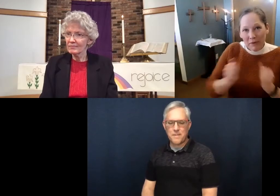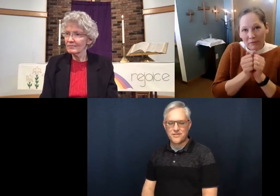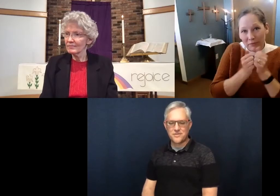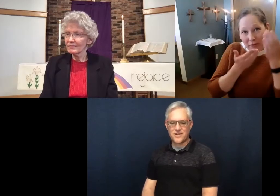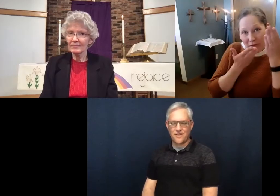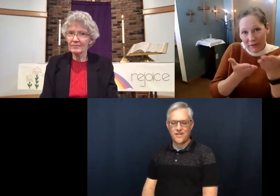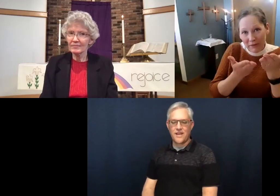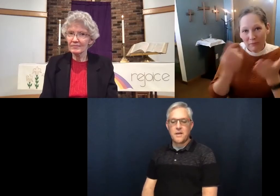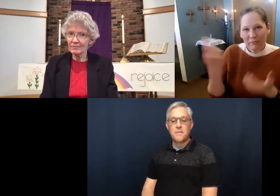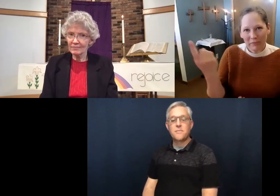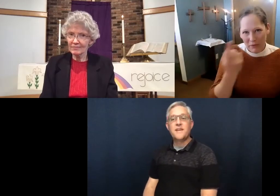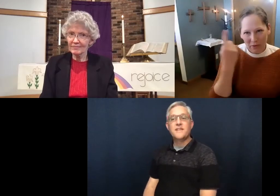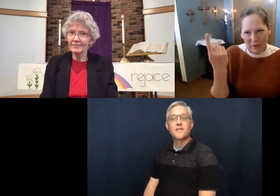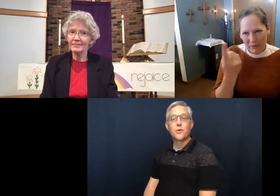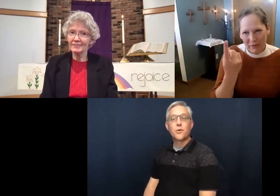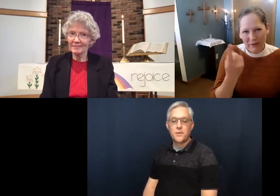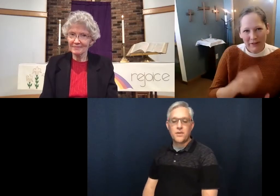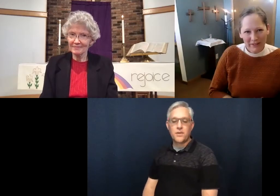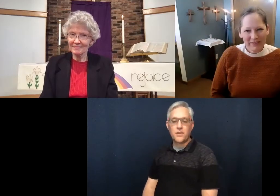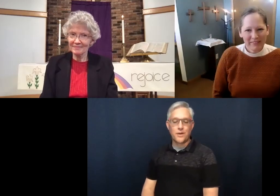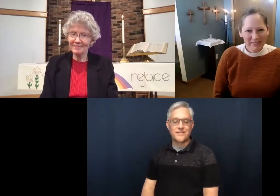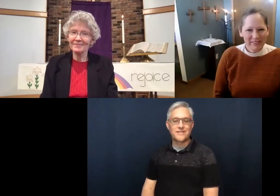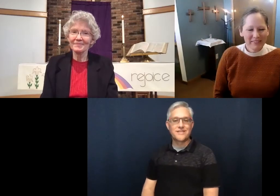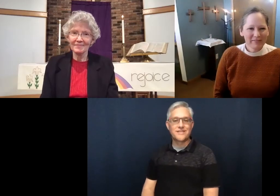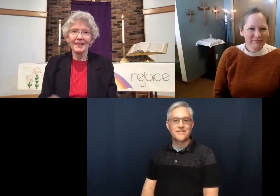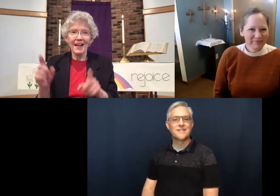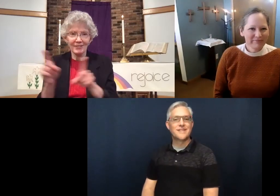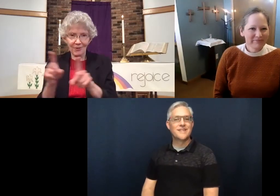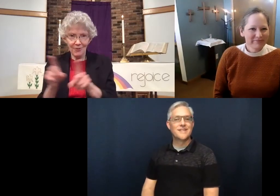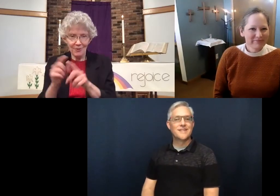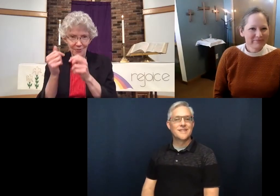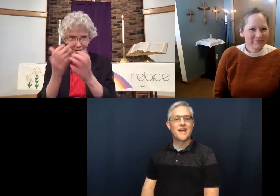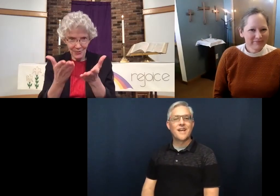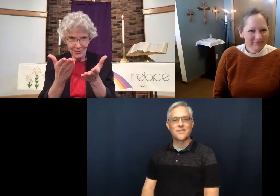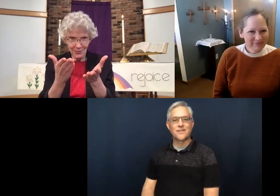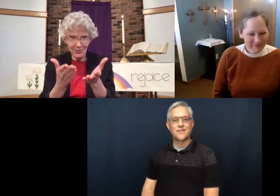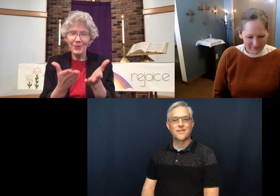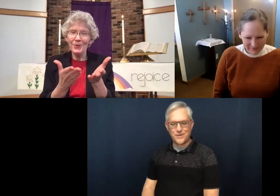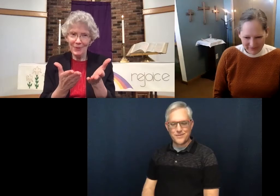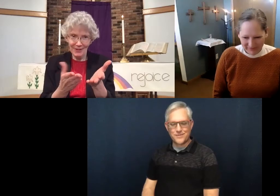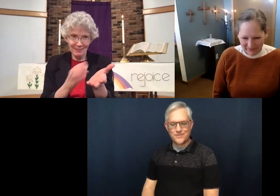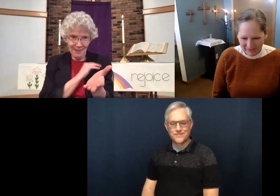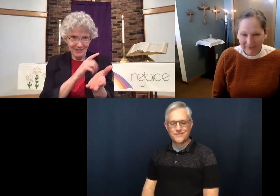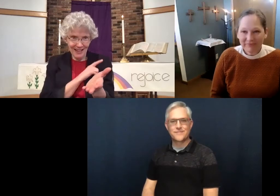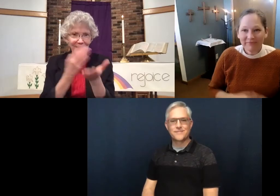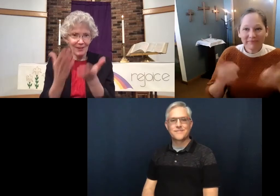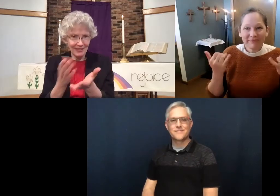Pastor Michelle, may the peace of the Lord be with you always, and also with you.